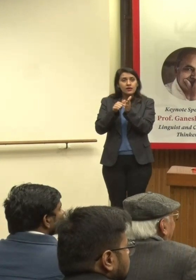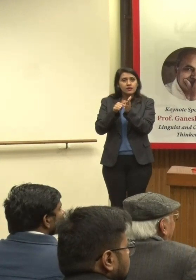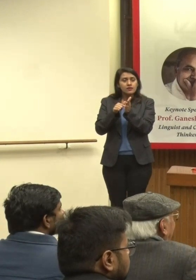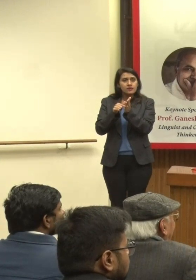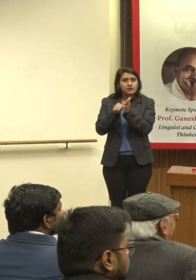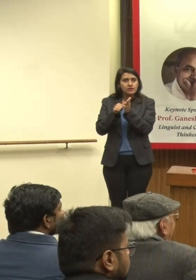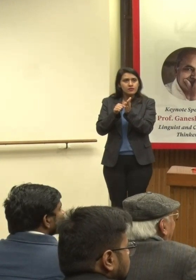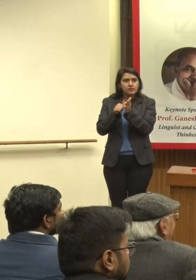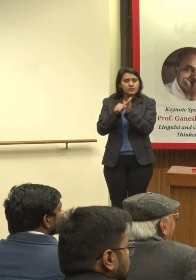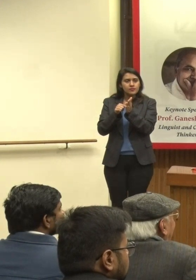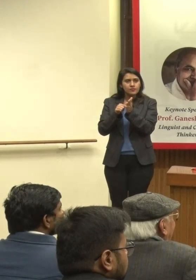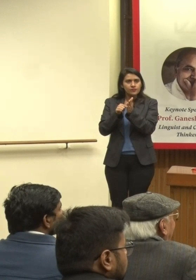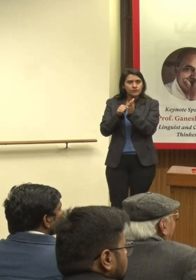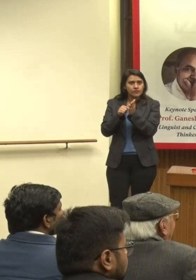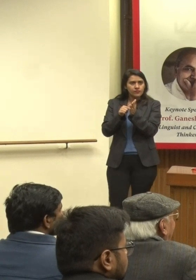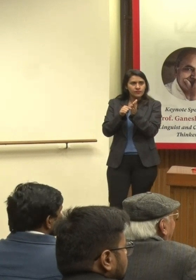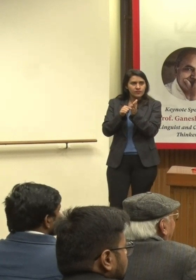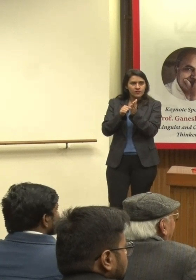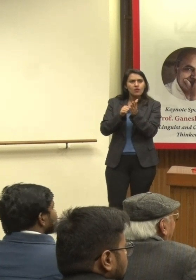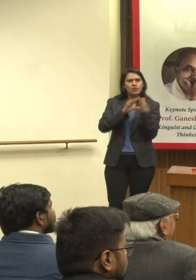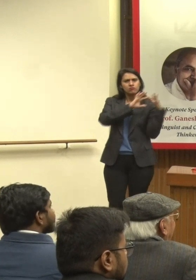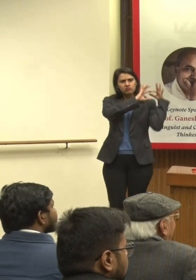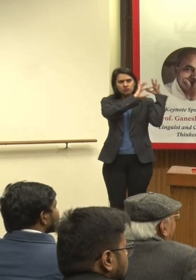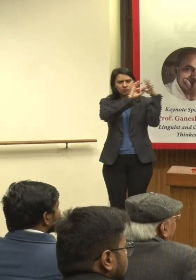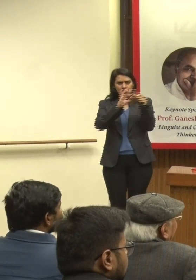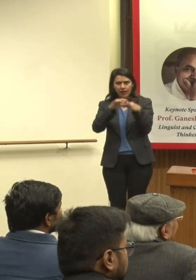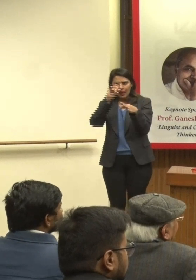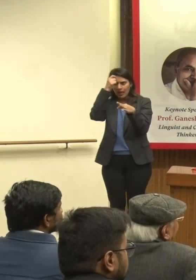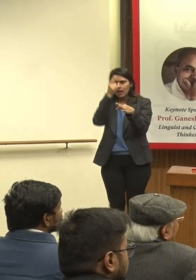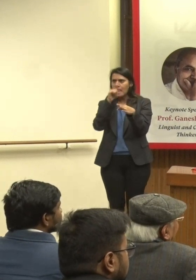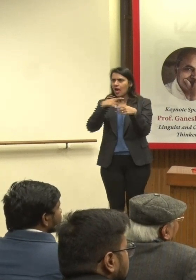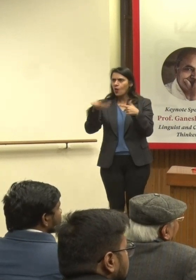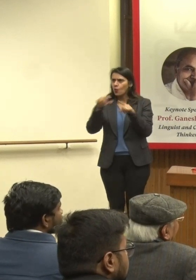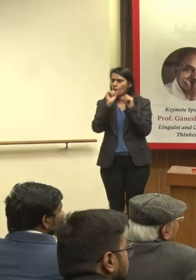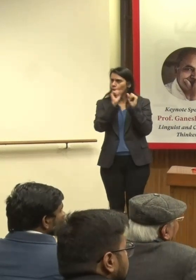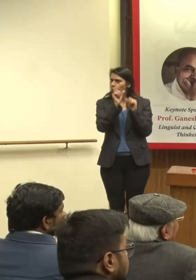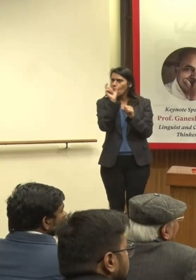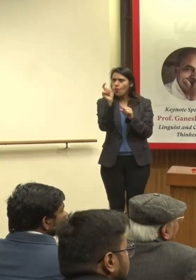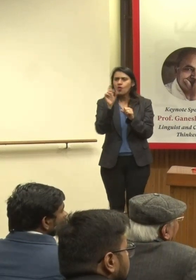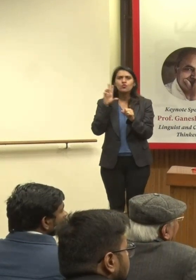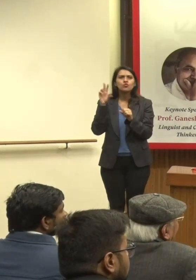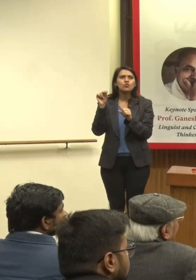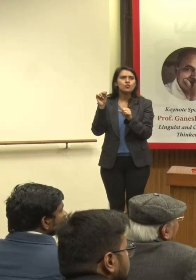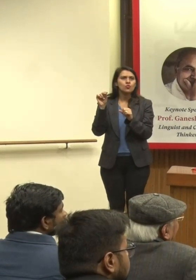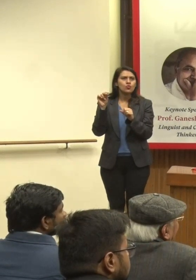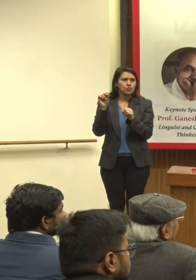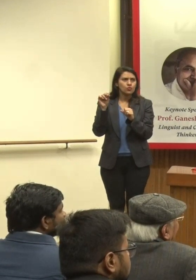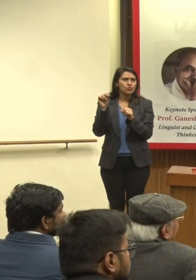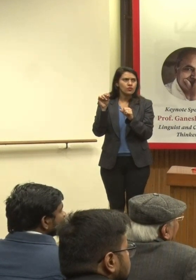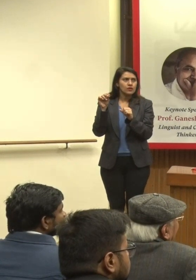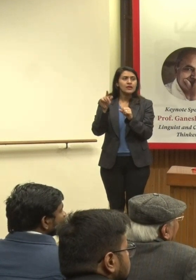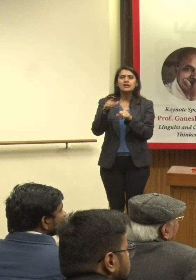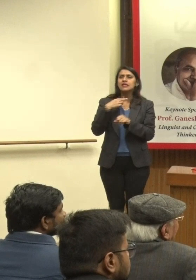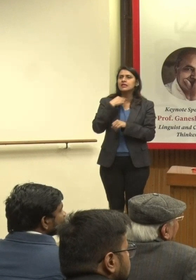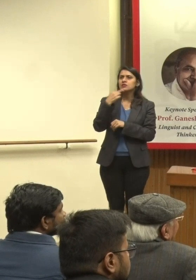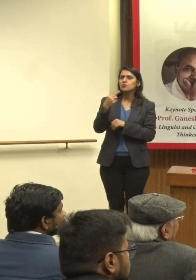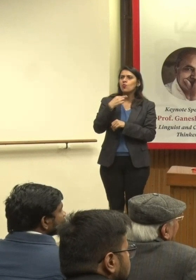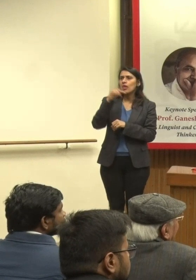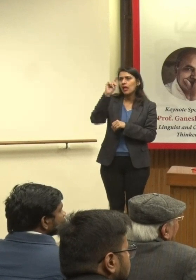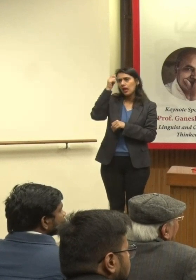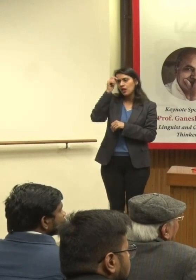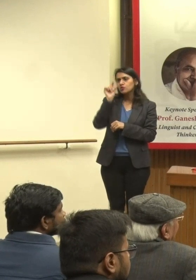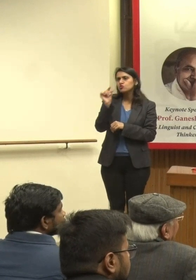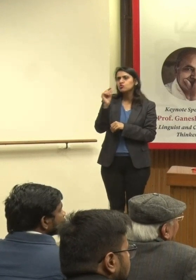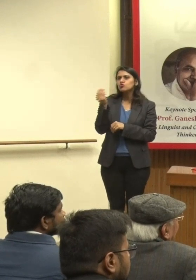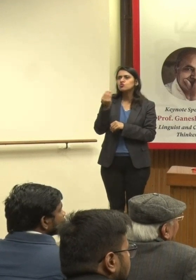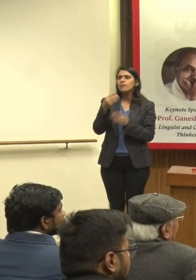That word was also not in the traditional English language. It was a kind of a spoken English in small